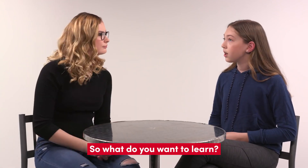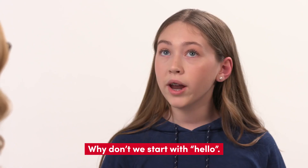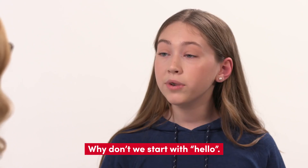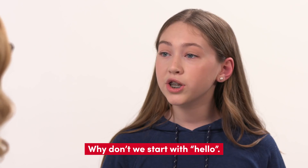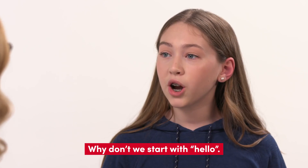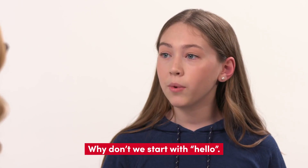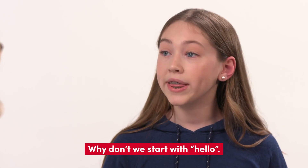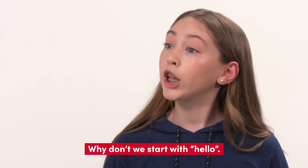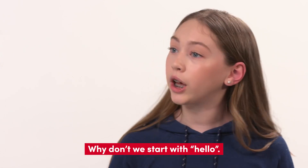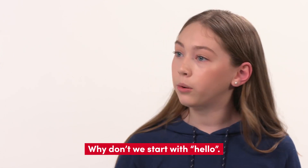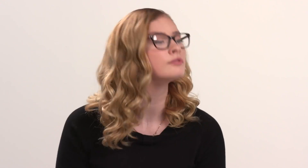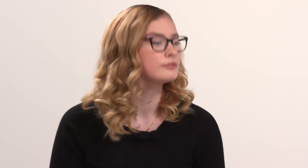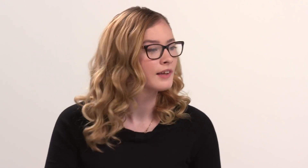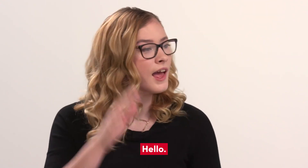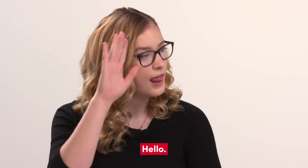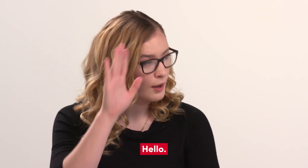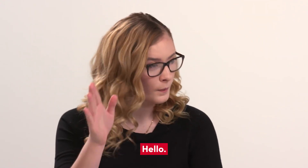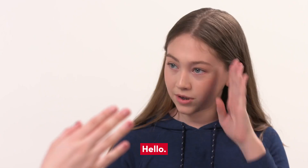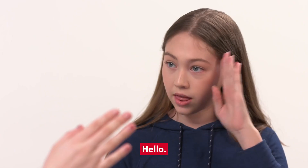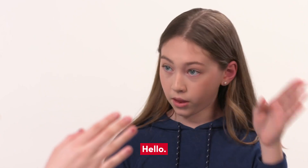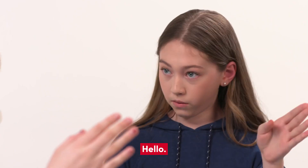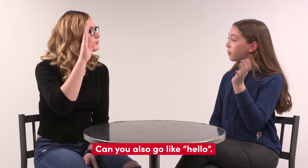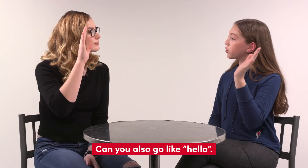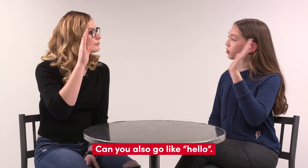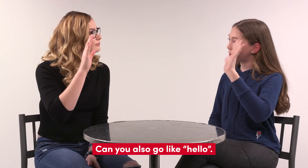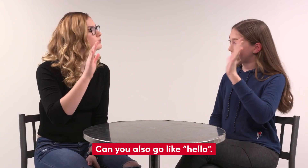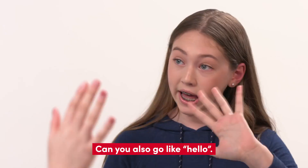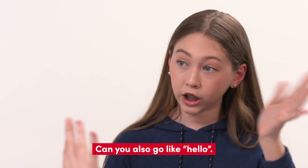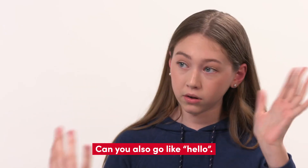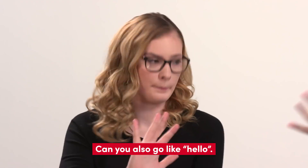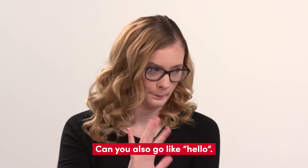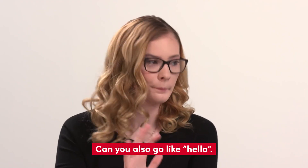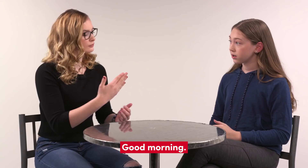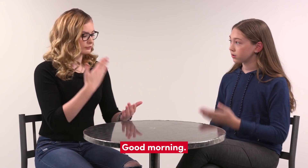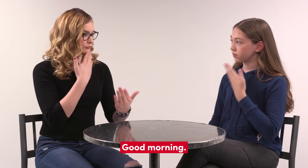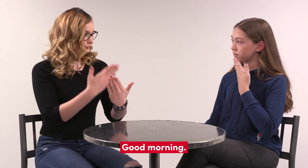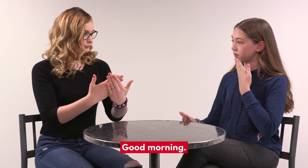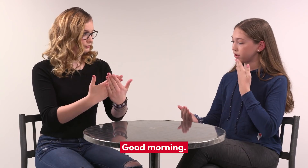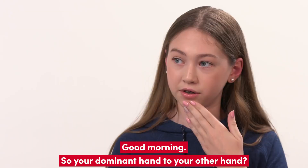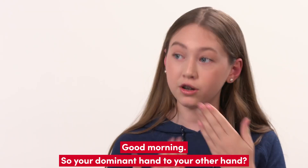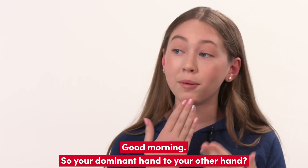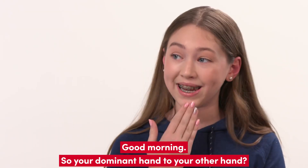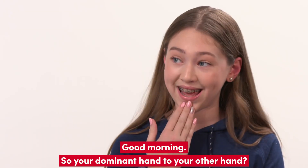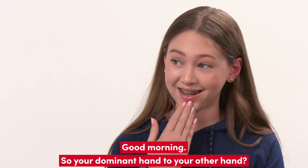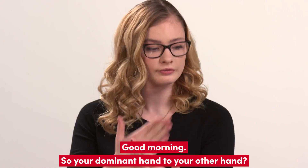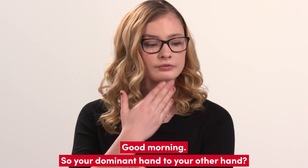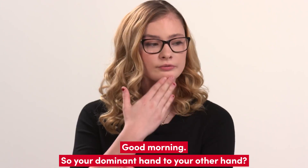Why don't we start with hello? Can we also go hello? So your dominant hand, so your other